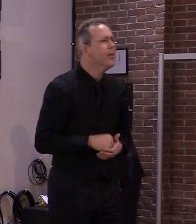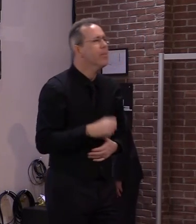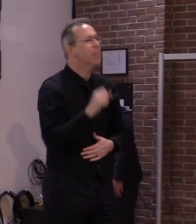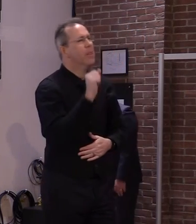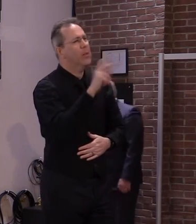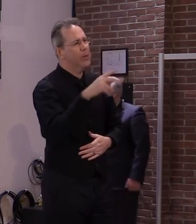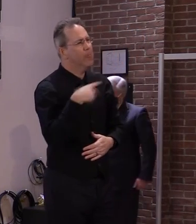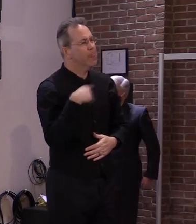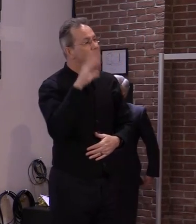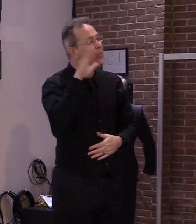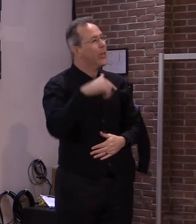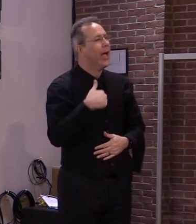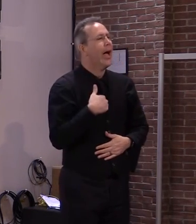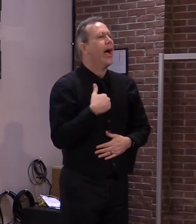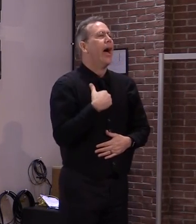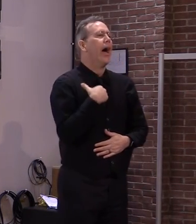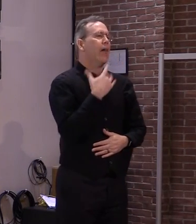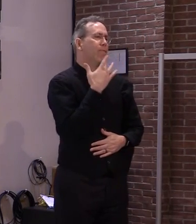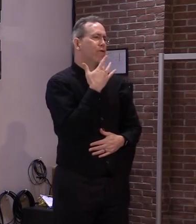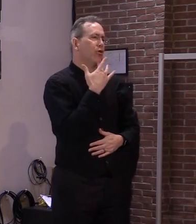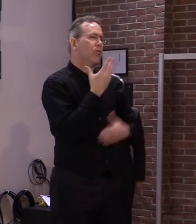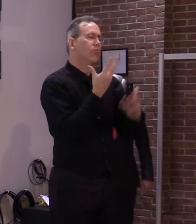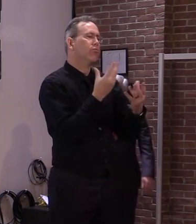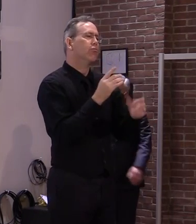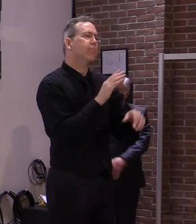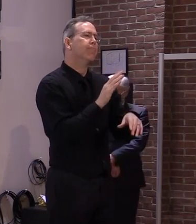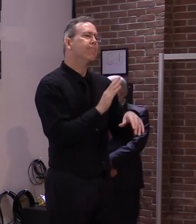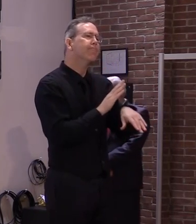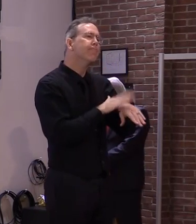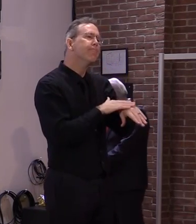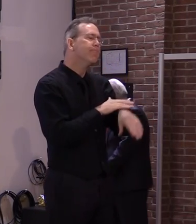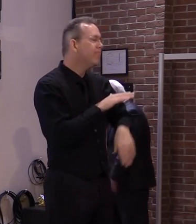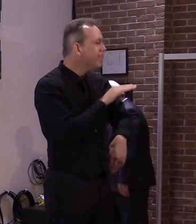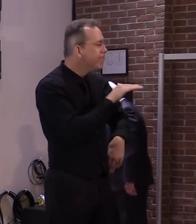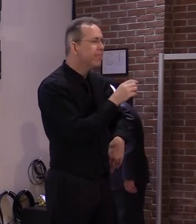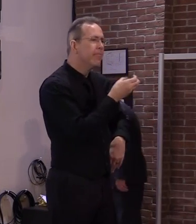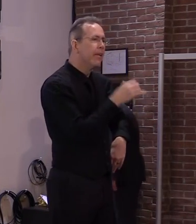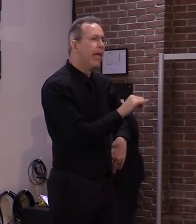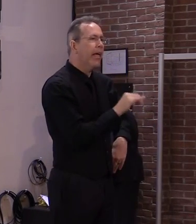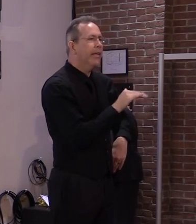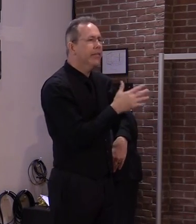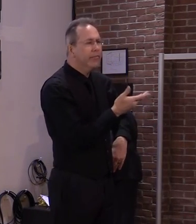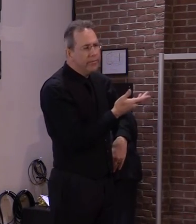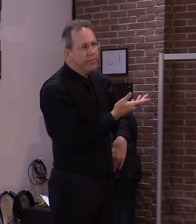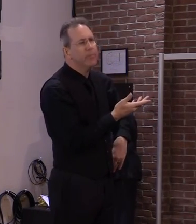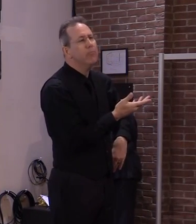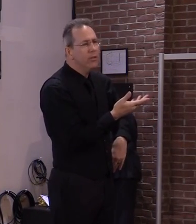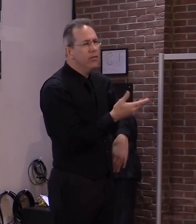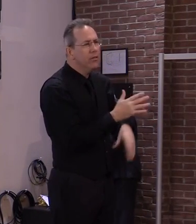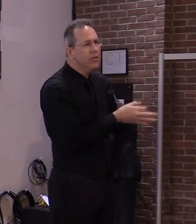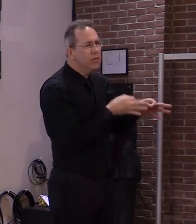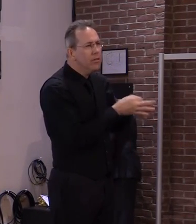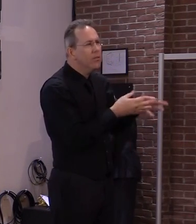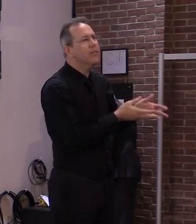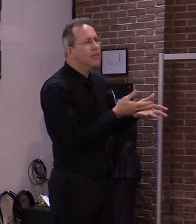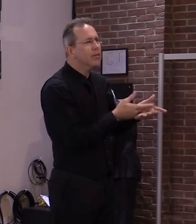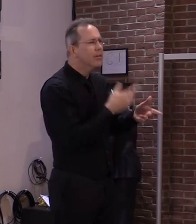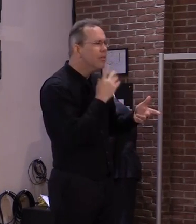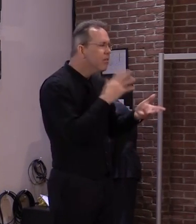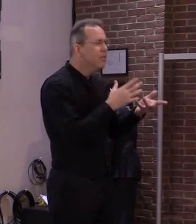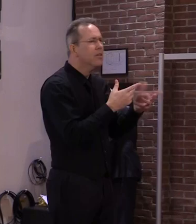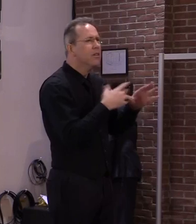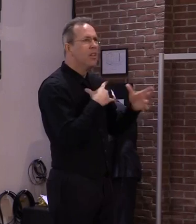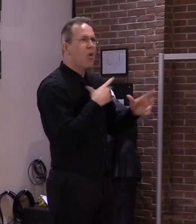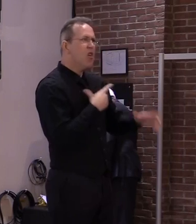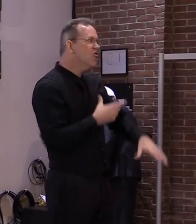first. We thought that a carrot is much better than a stick approach in trying to get people to